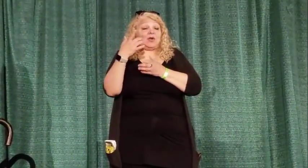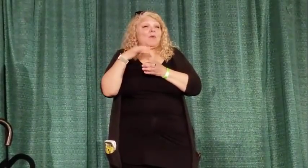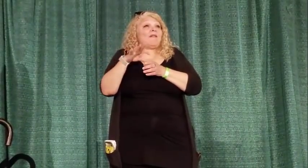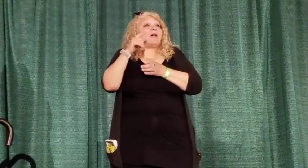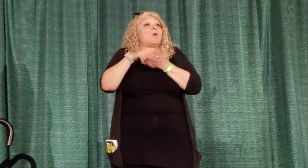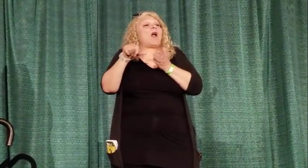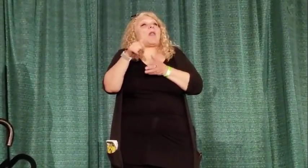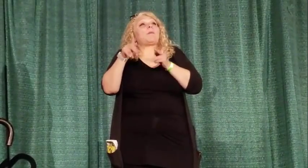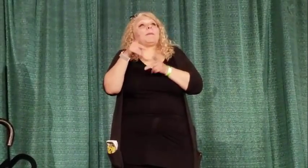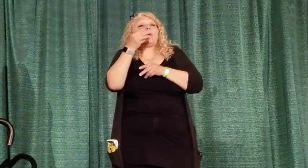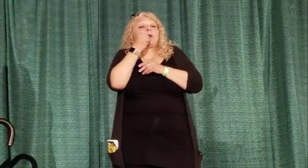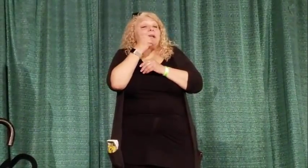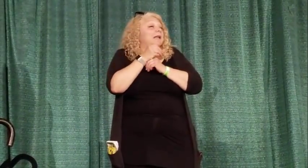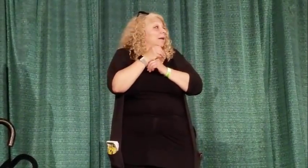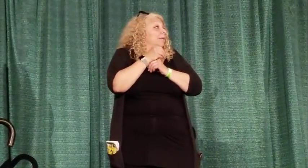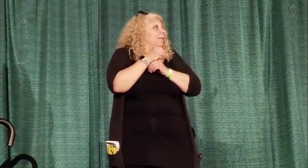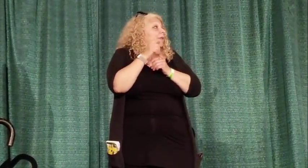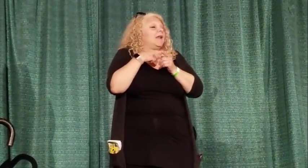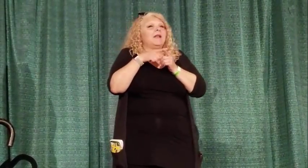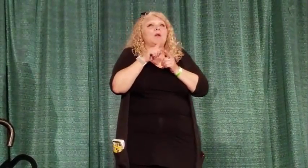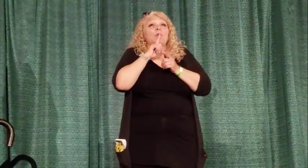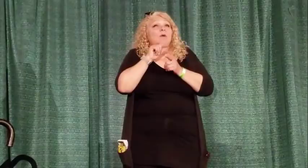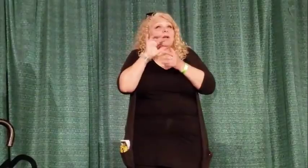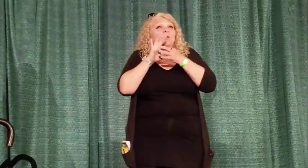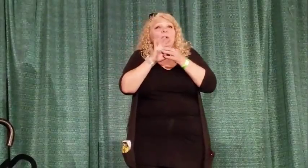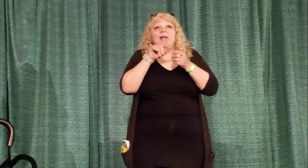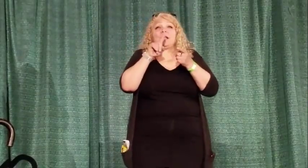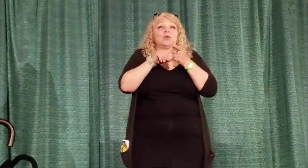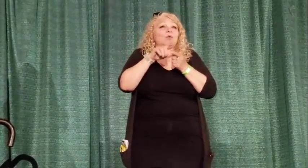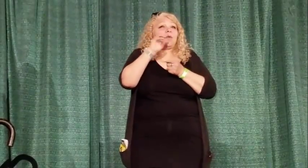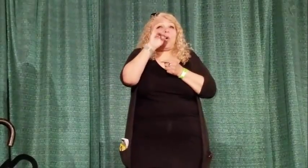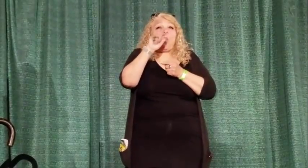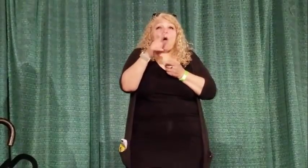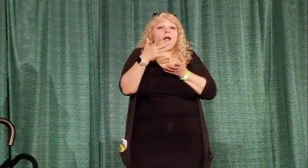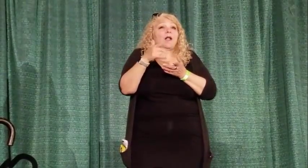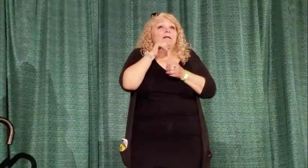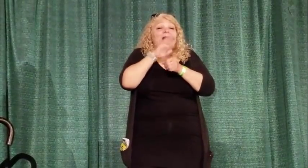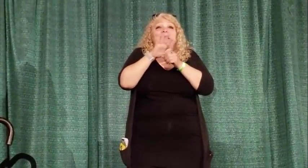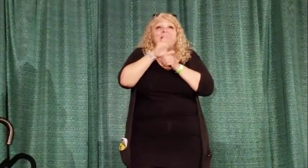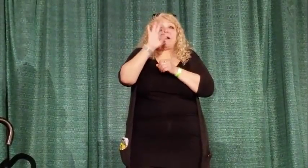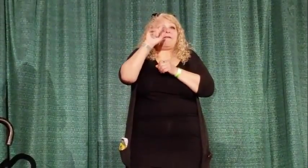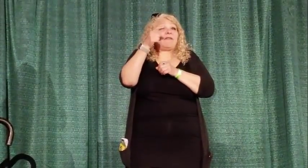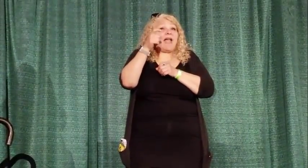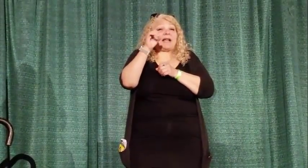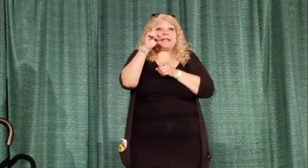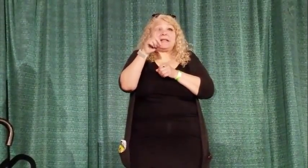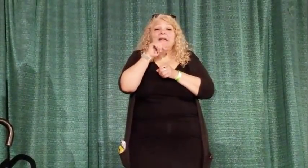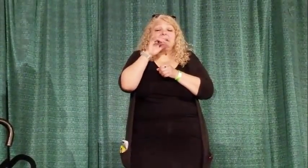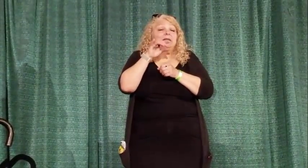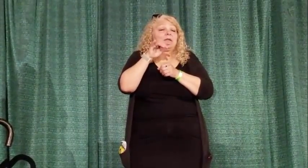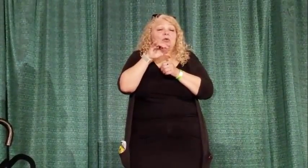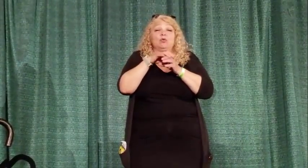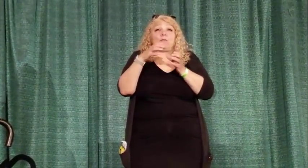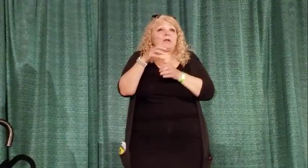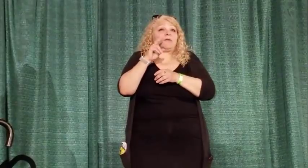eating, that it wasn't related to poor oil consumption or lack of flaxseed or green vegetables or too much oil,